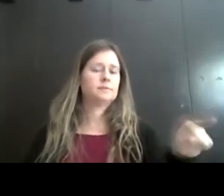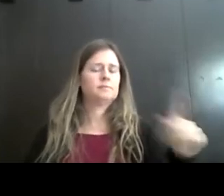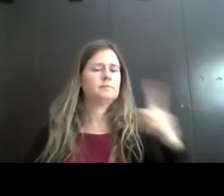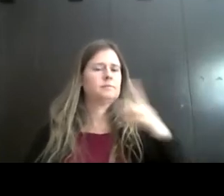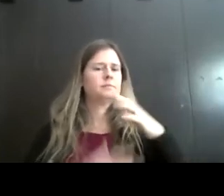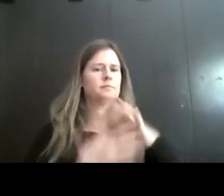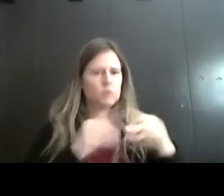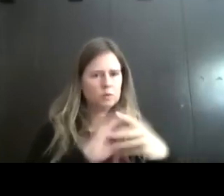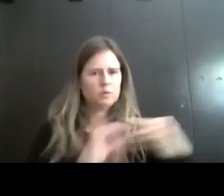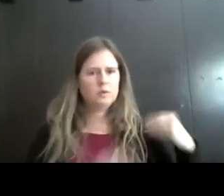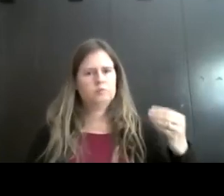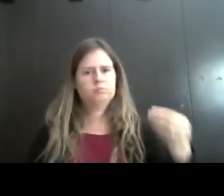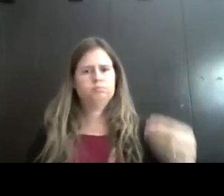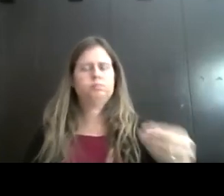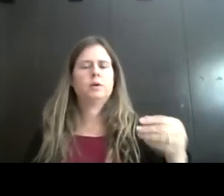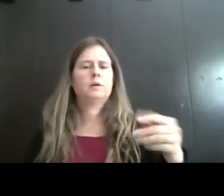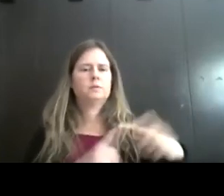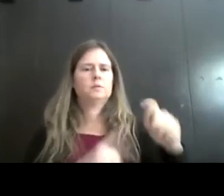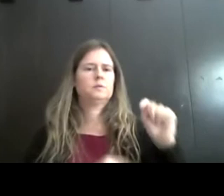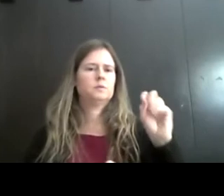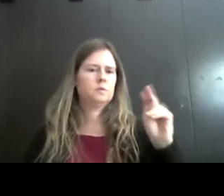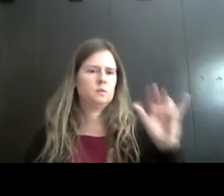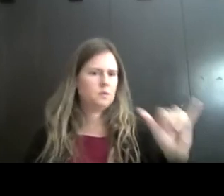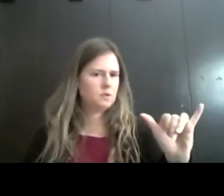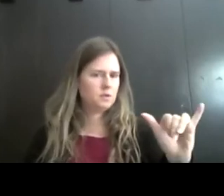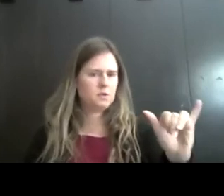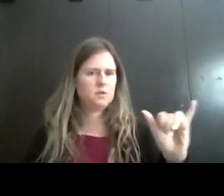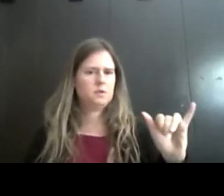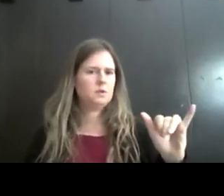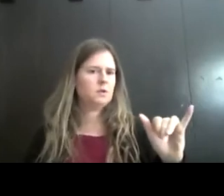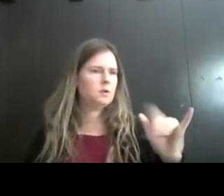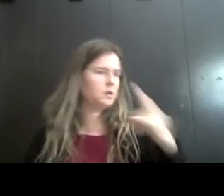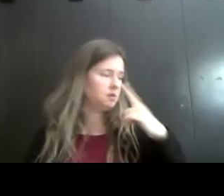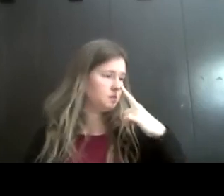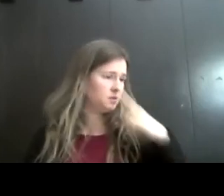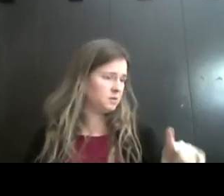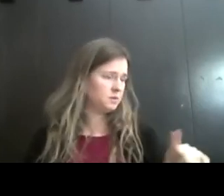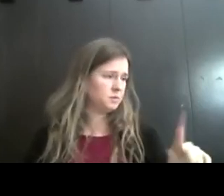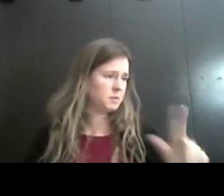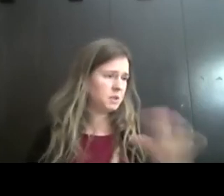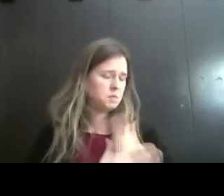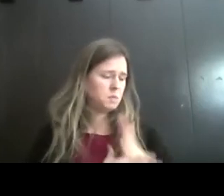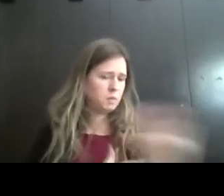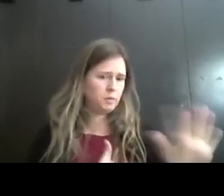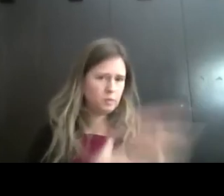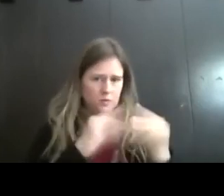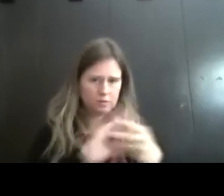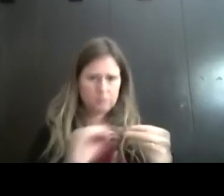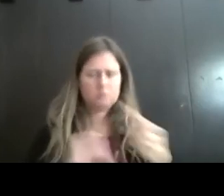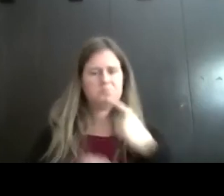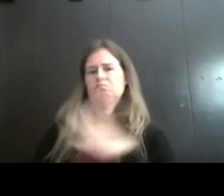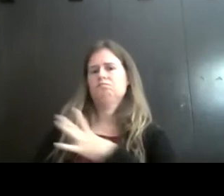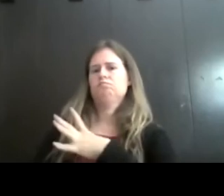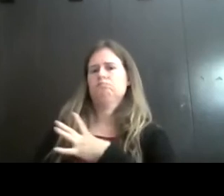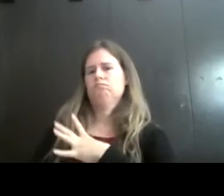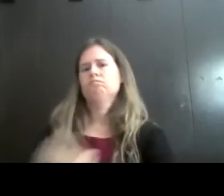of times. And after hearing him tell it, I asked him for permission if I could tell the story. And he gave me permission to